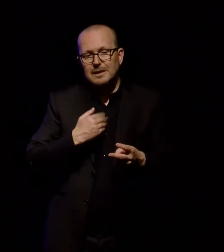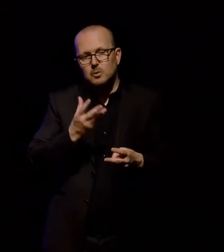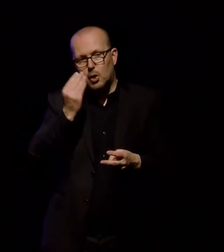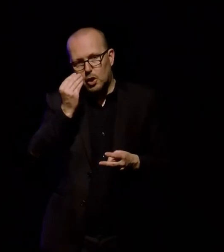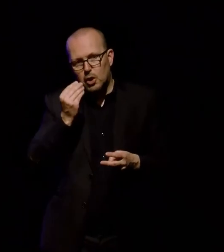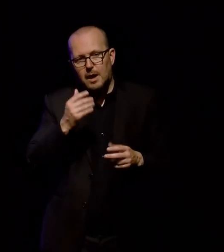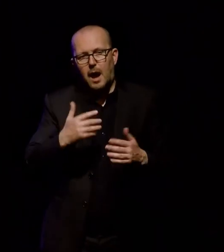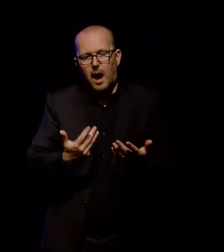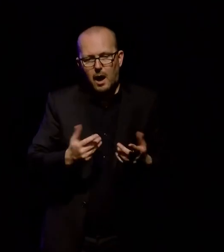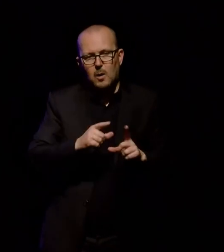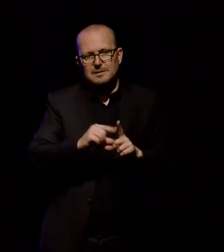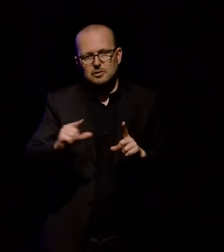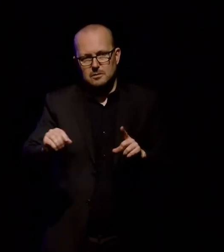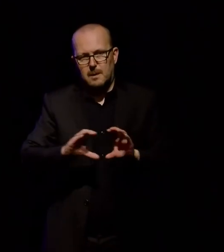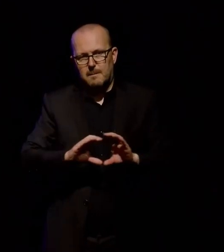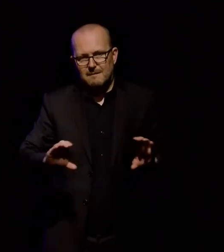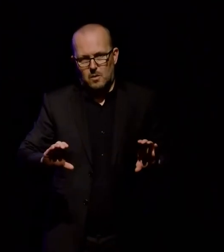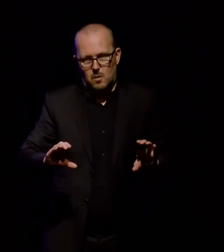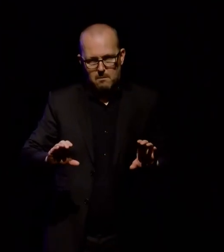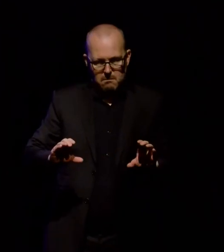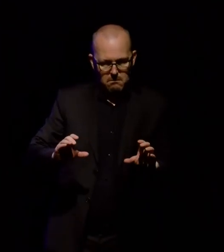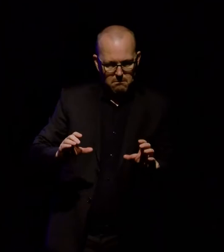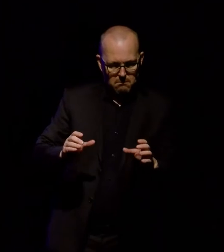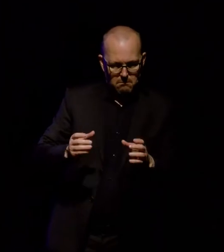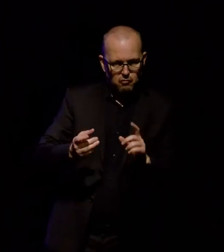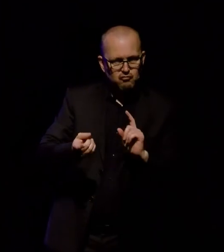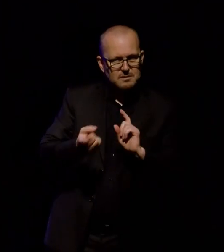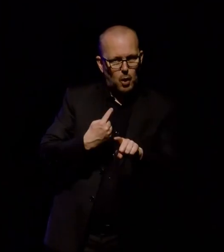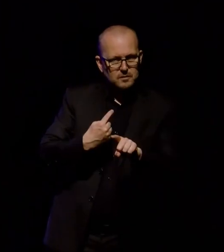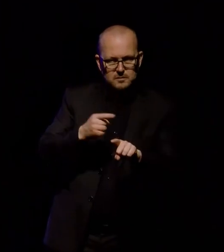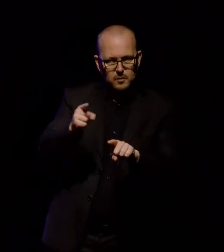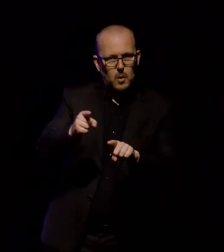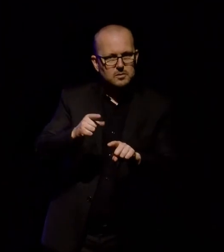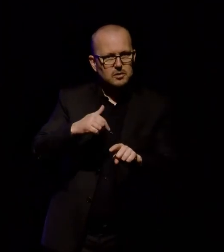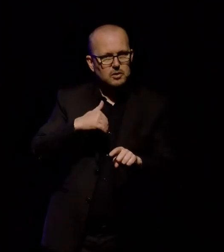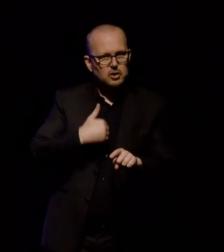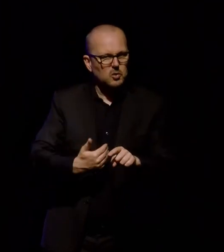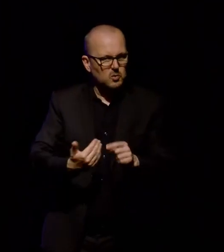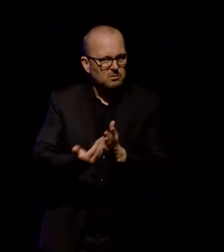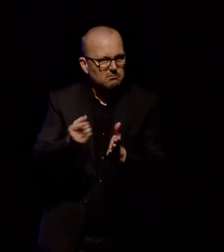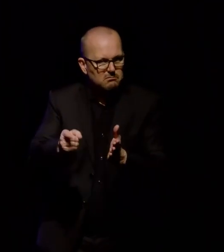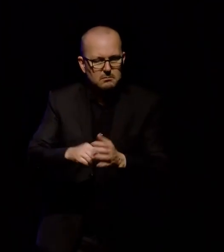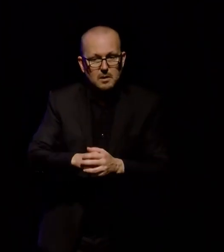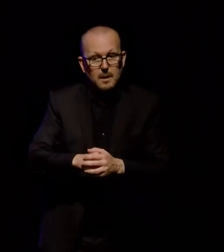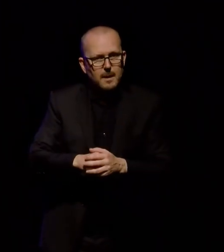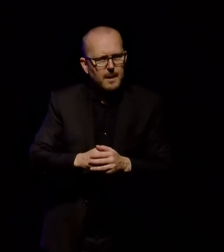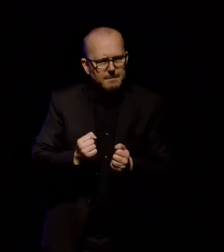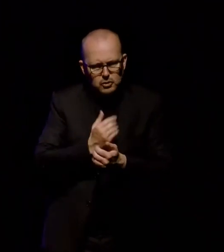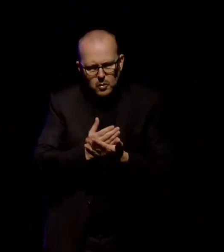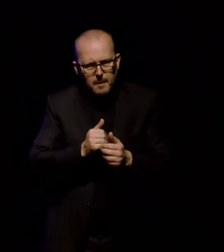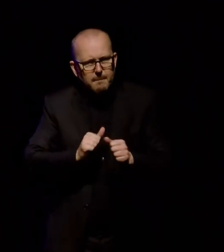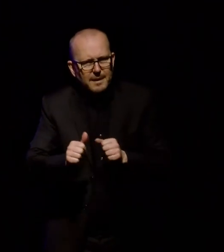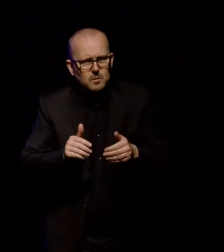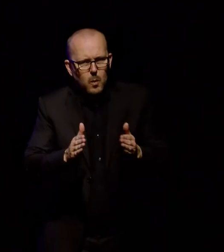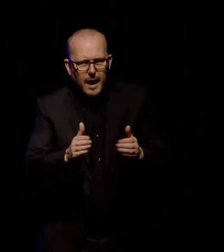digital platform actually responds to these workflows and nuances. And it ensures that we can find the best way forward for our users,